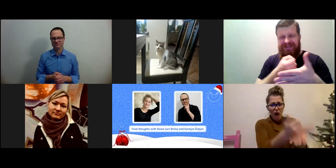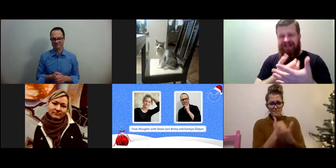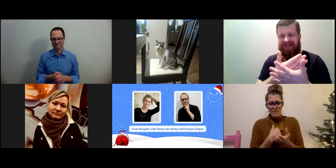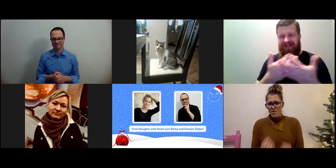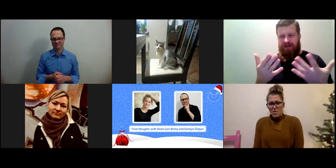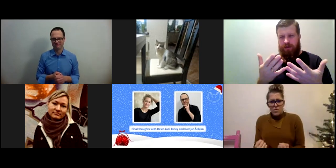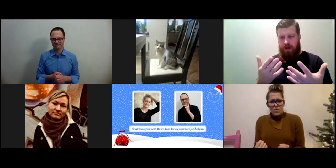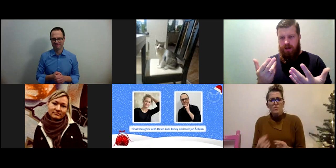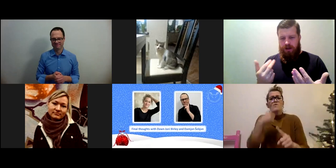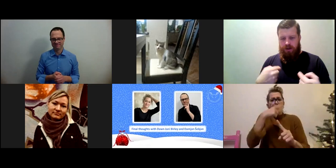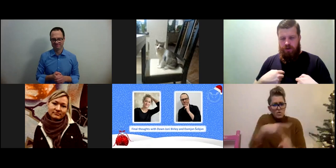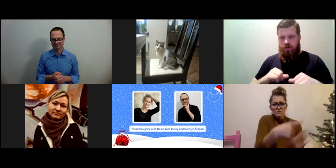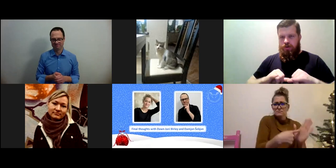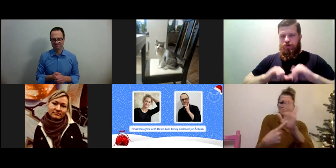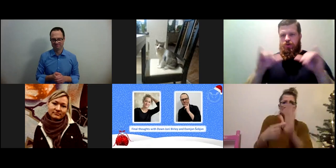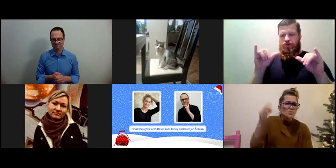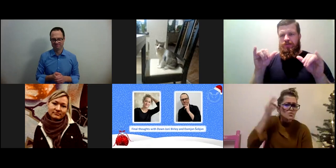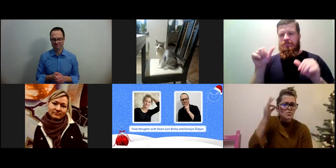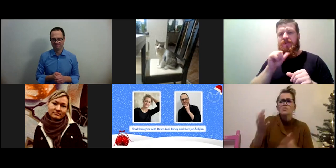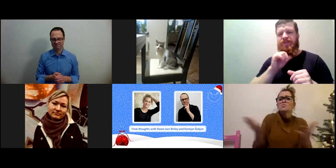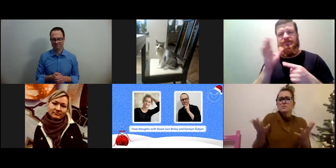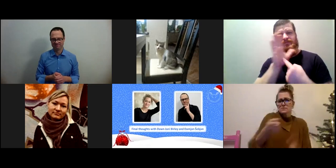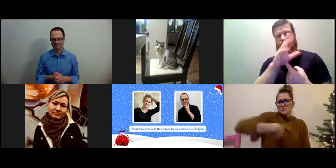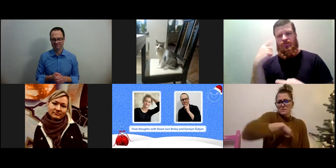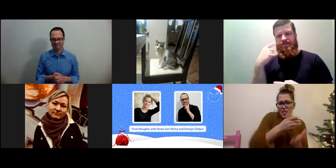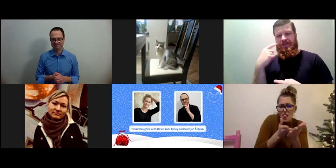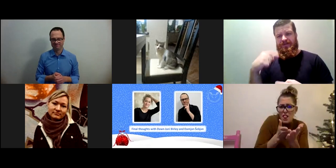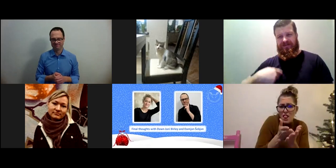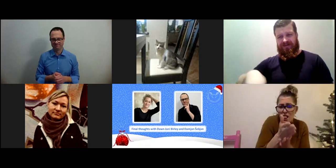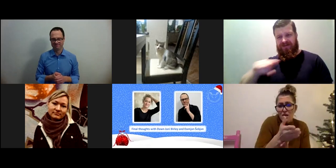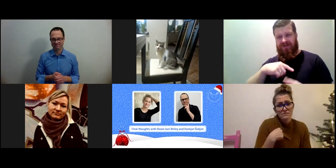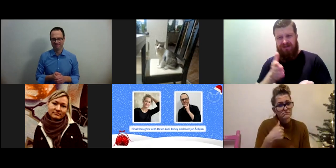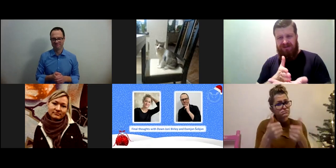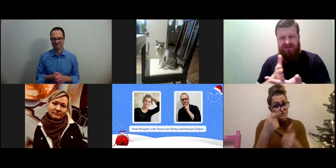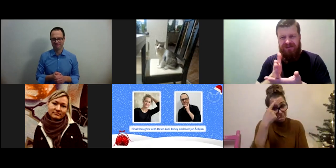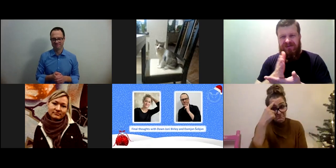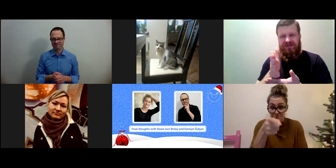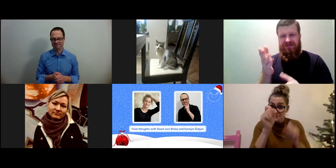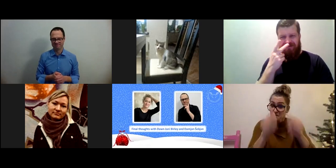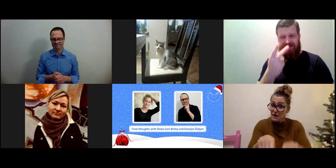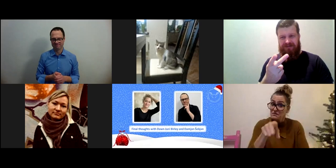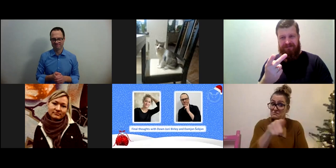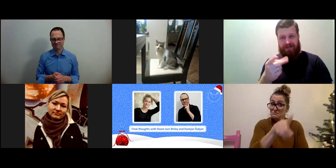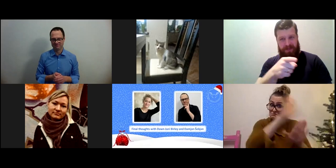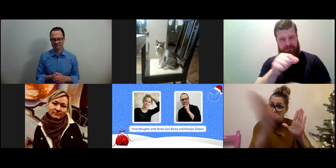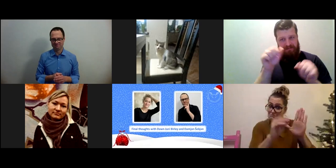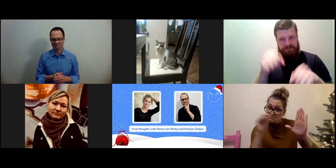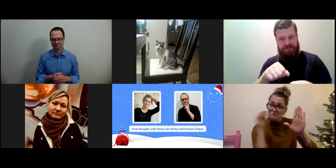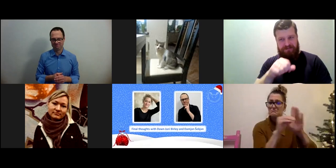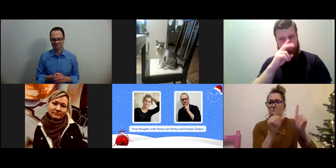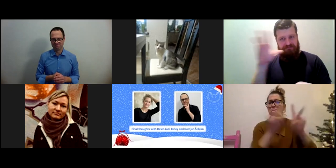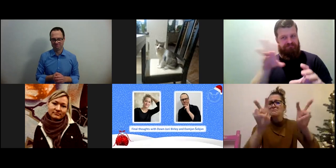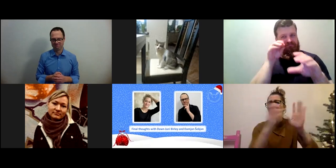together. This is really gold that we have. And we can show the hearing community and show them what we've been through. I